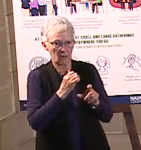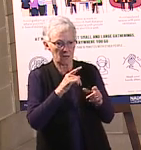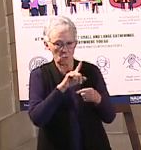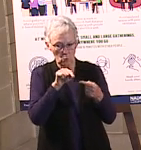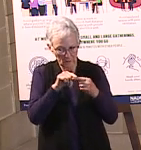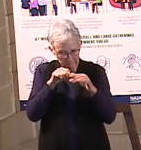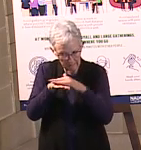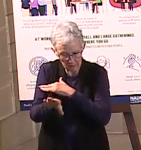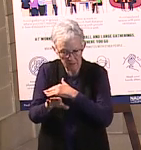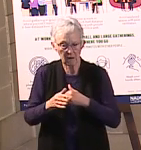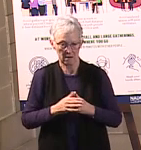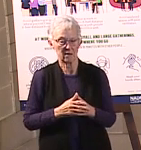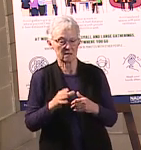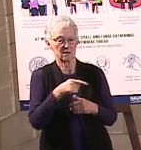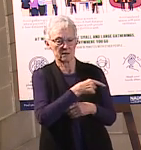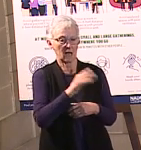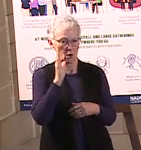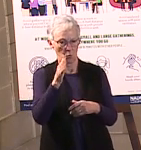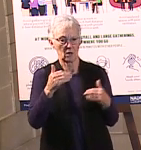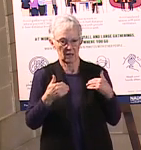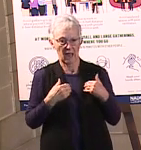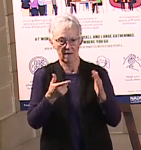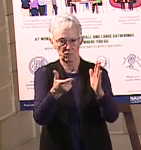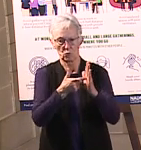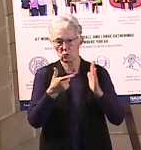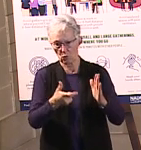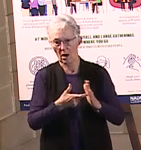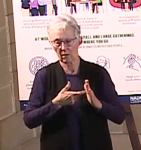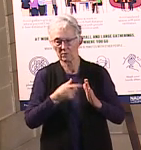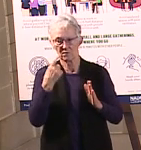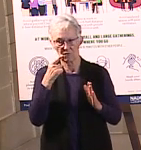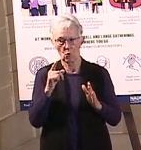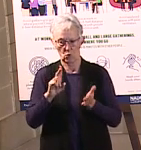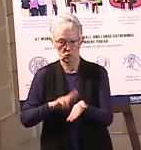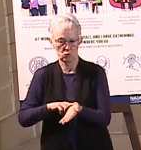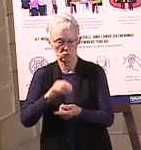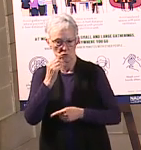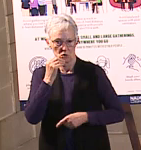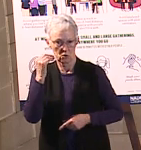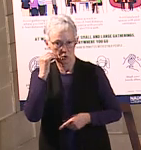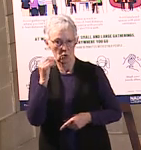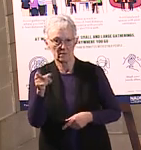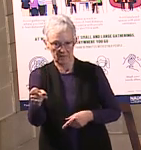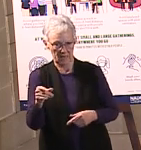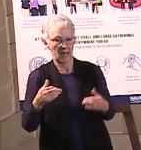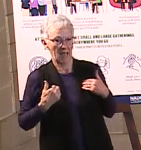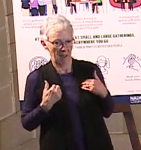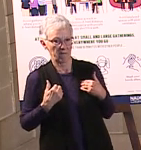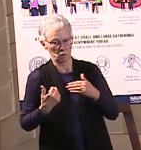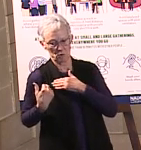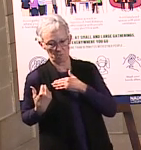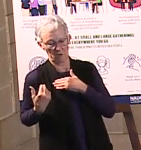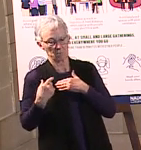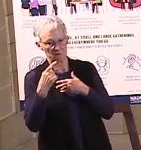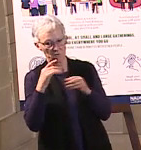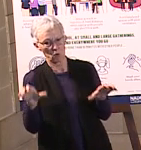today. And so I do think there is a request for this and that there is a space for it, in particular for